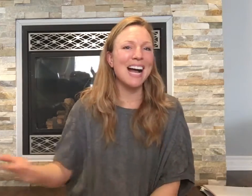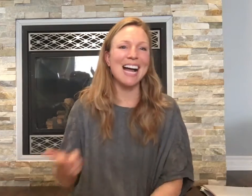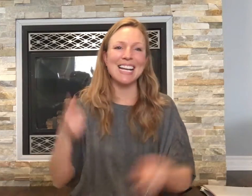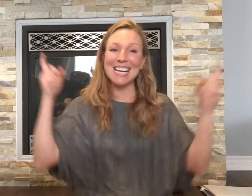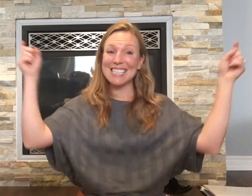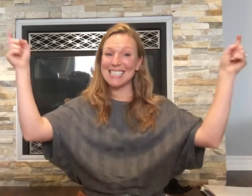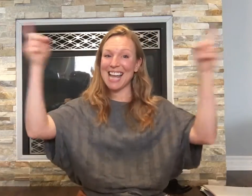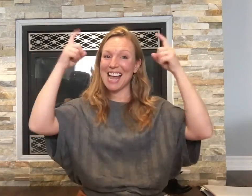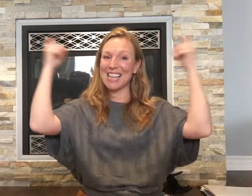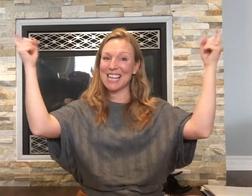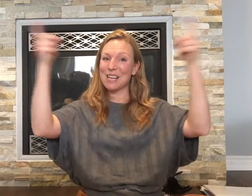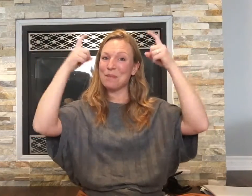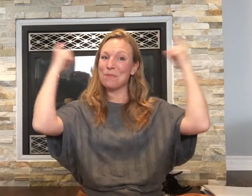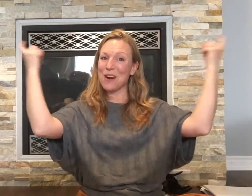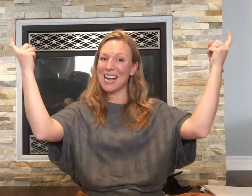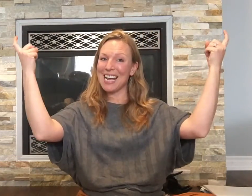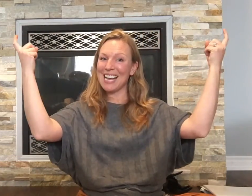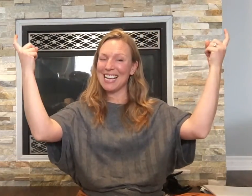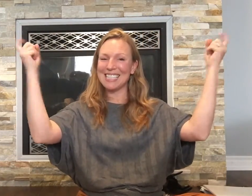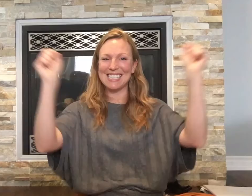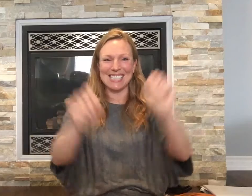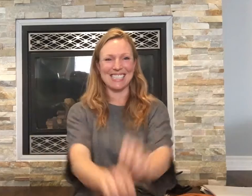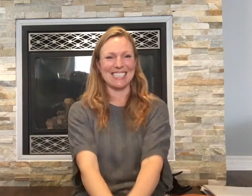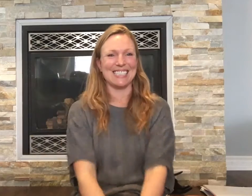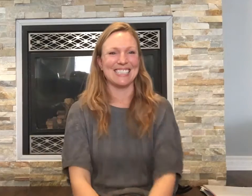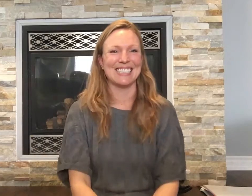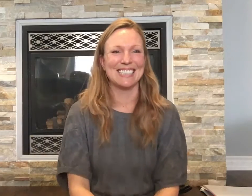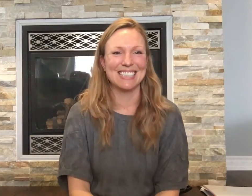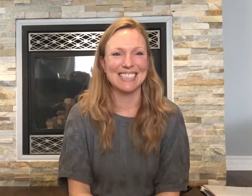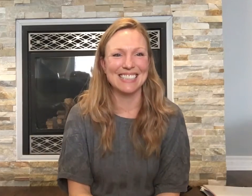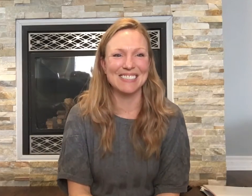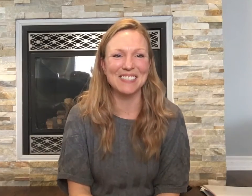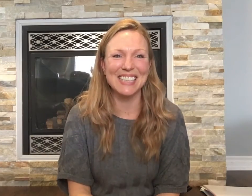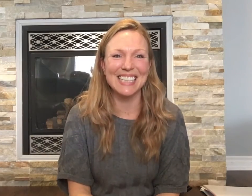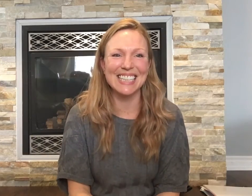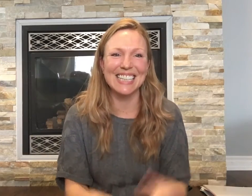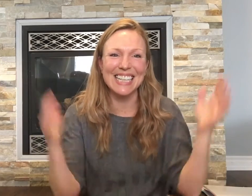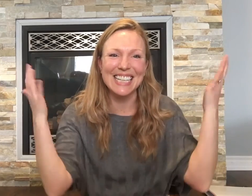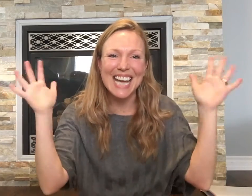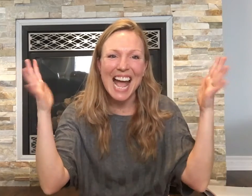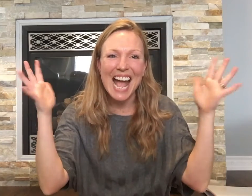Everybody celebrate. Very good. Yay!